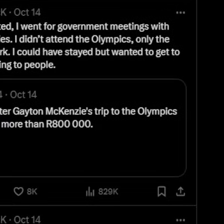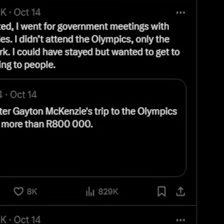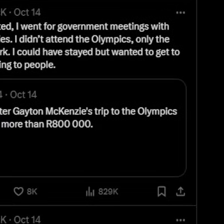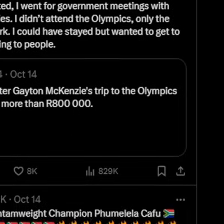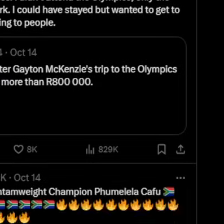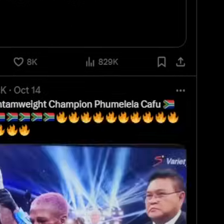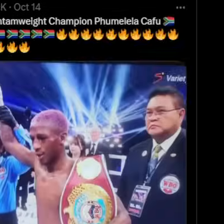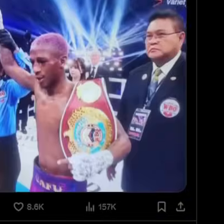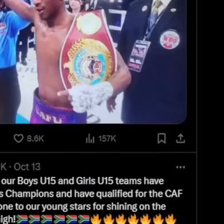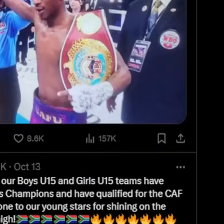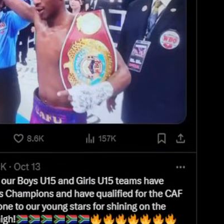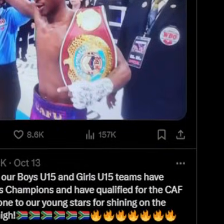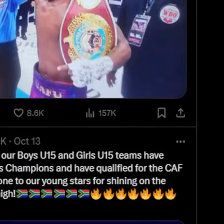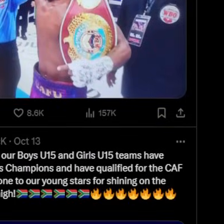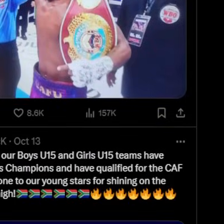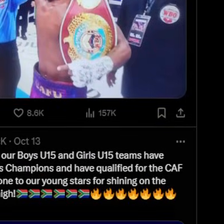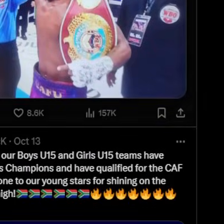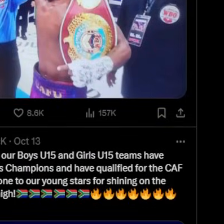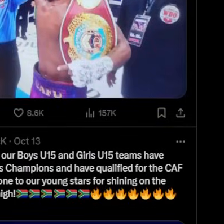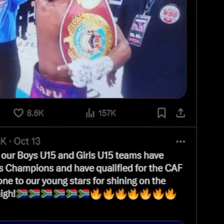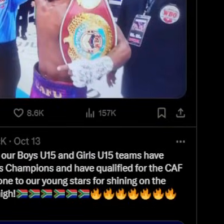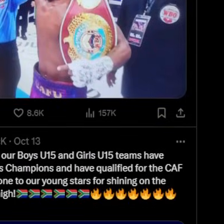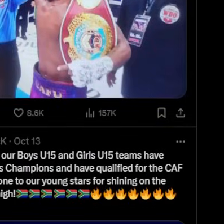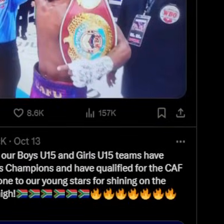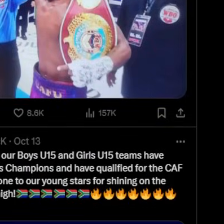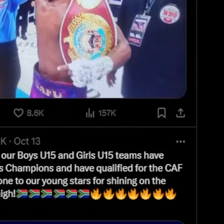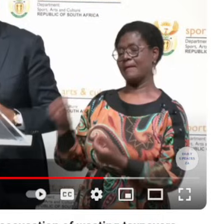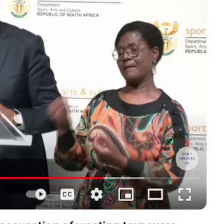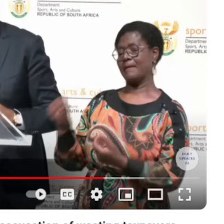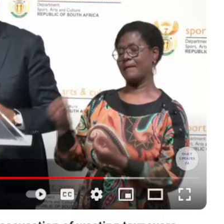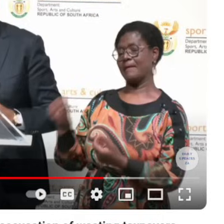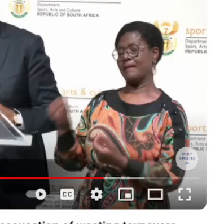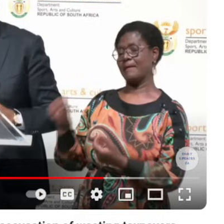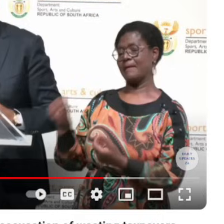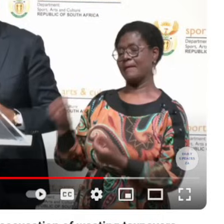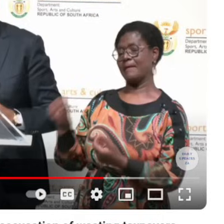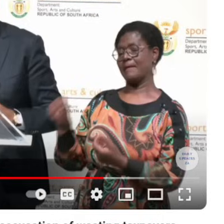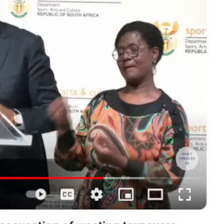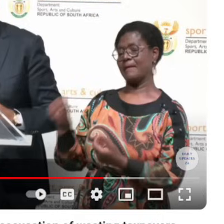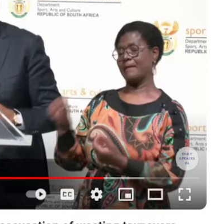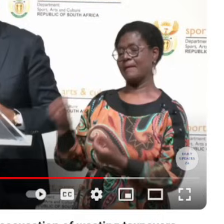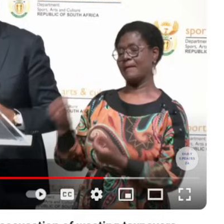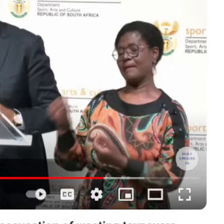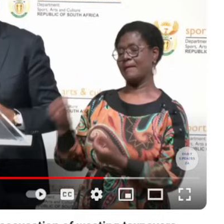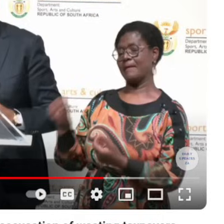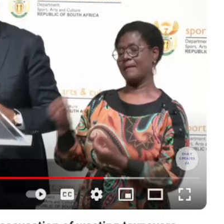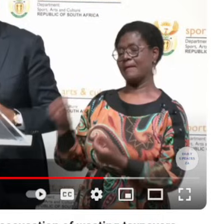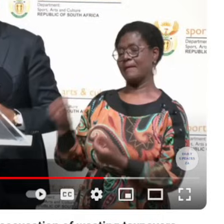How can Gayton McKenzie say that Floyd Shivambu left a Kimberley hole? But that is not important.